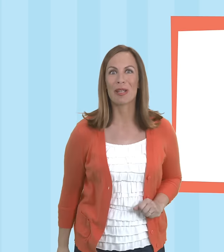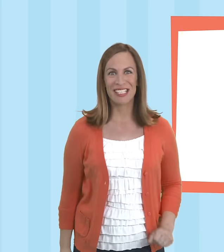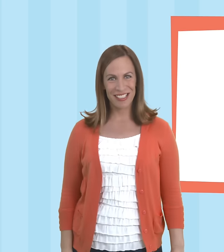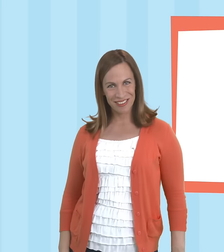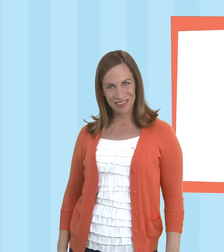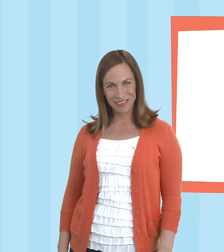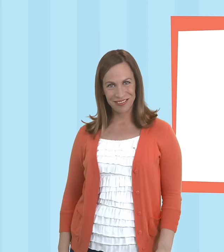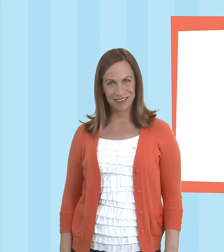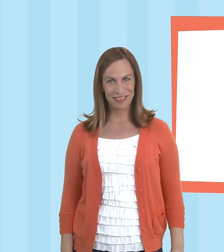Comet.